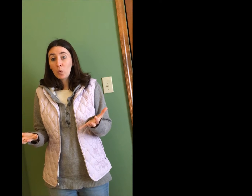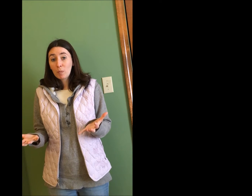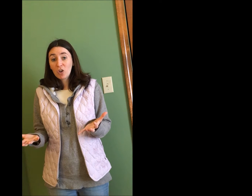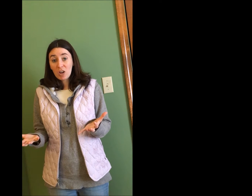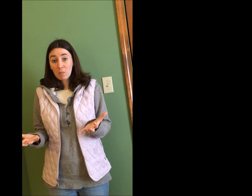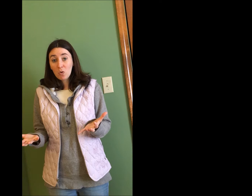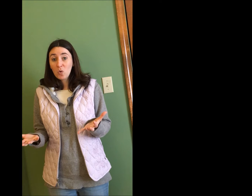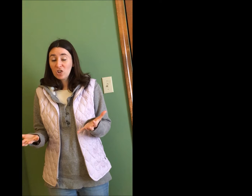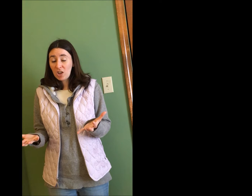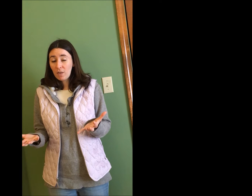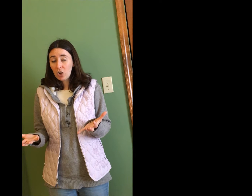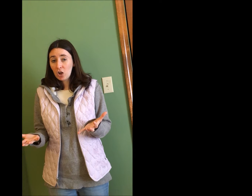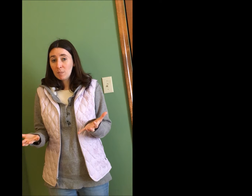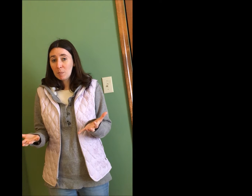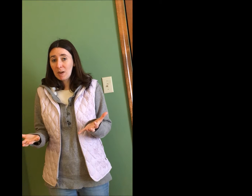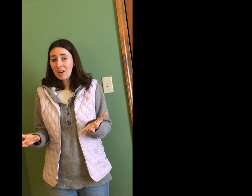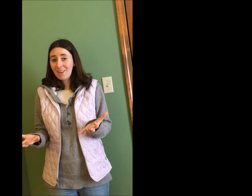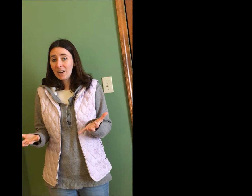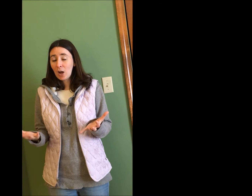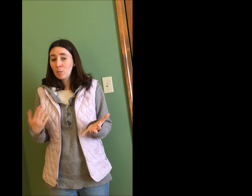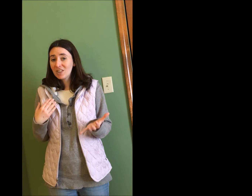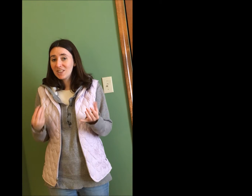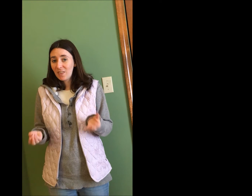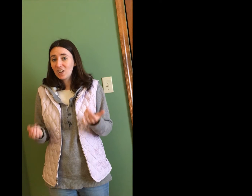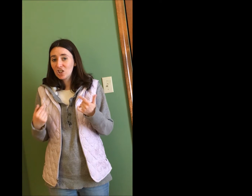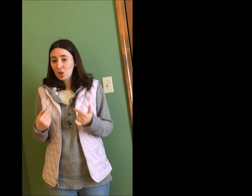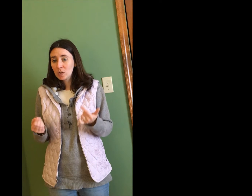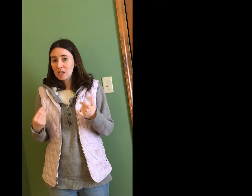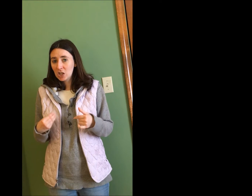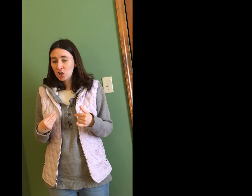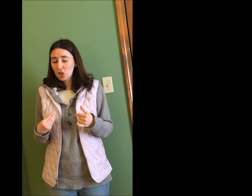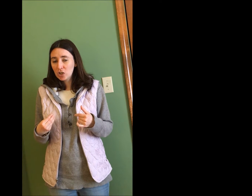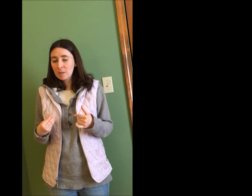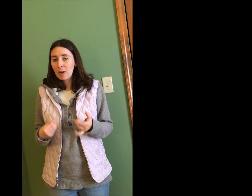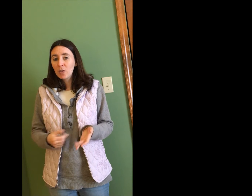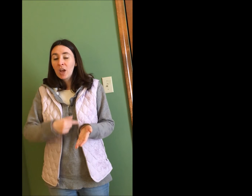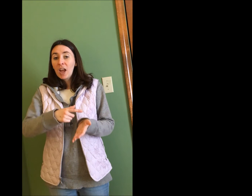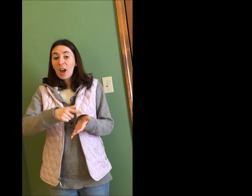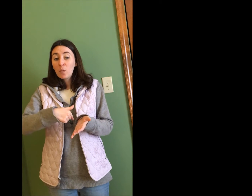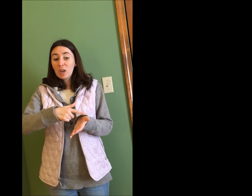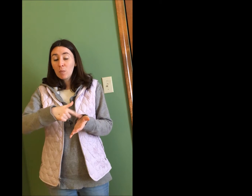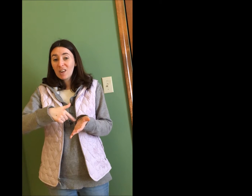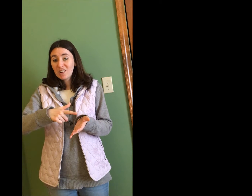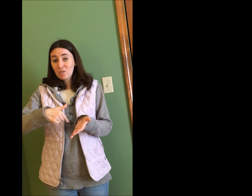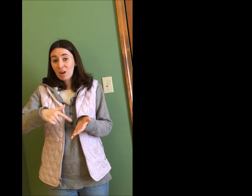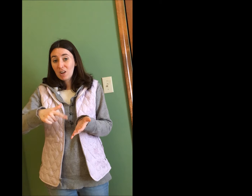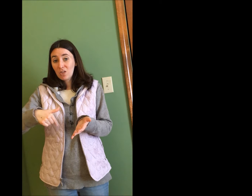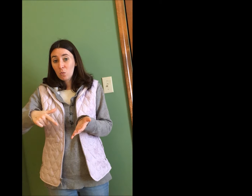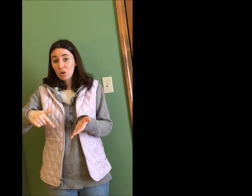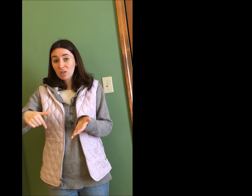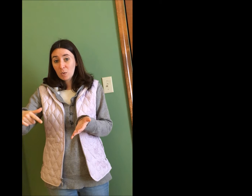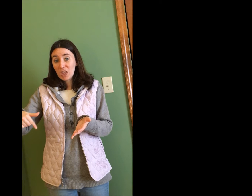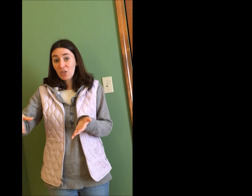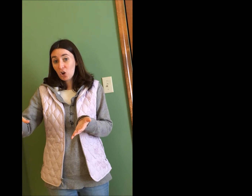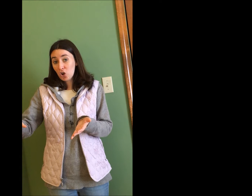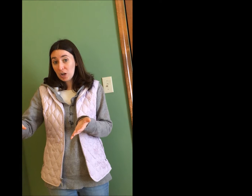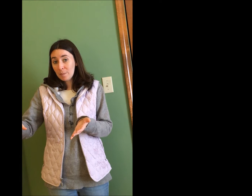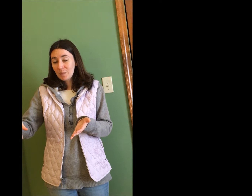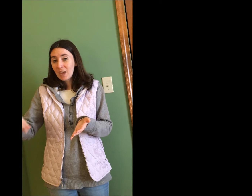whipped cream or shaving cream, depending on how much stuff actually goes in the children's mouth. And we can practice writing the words within the cream.